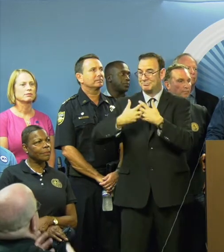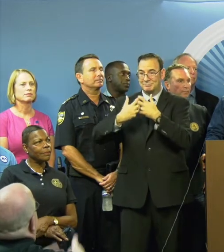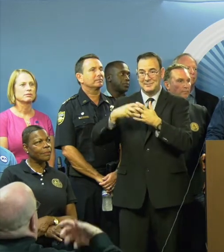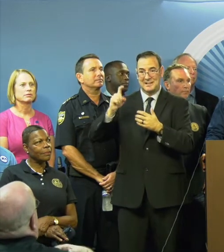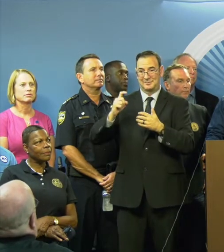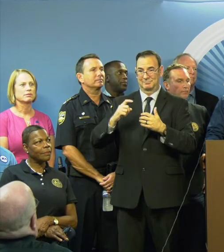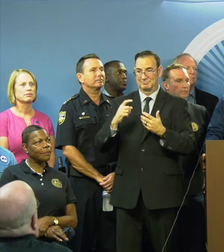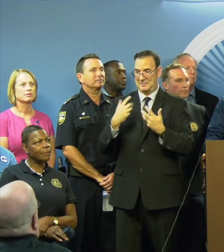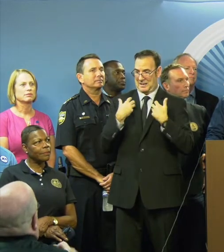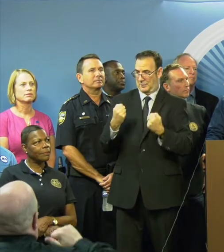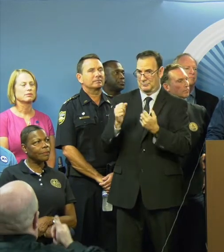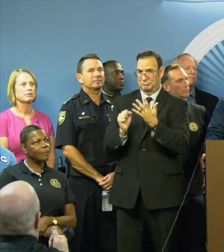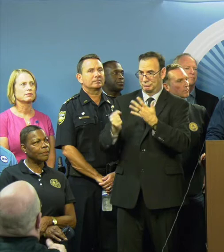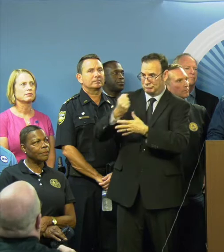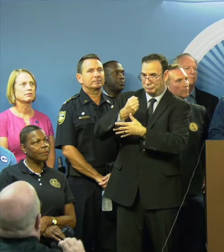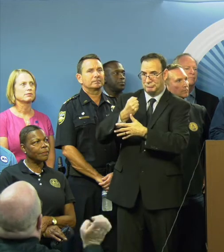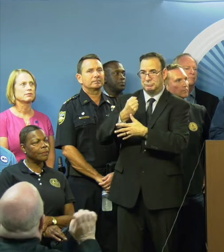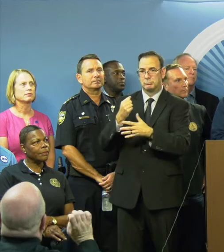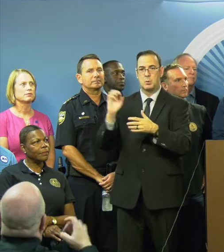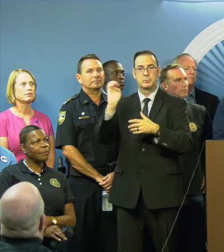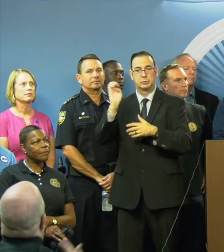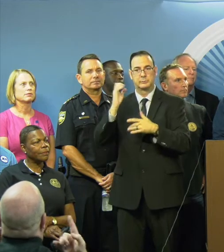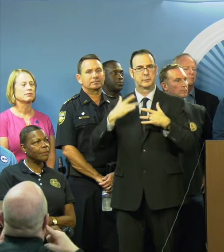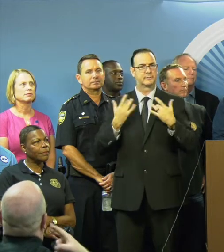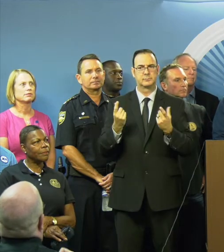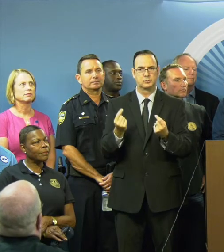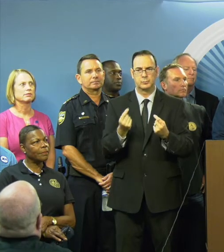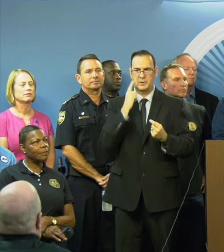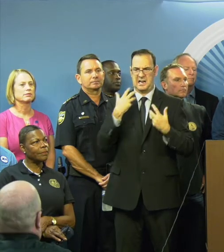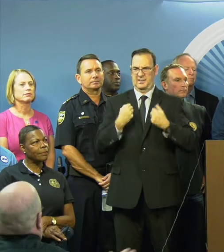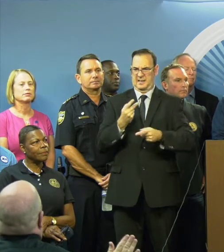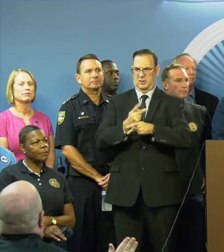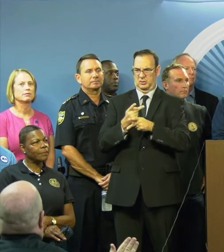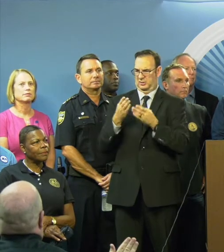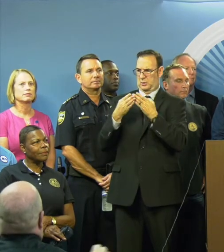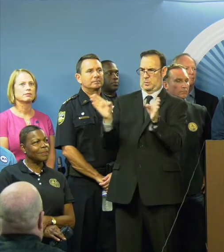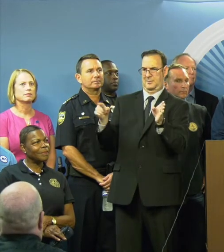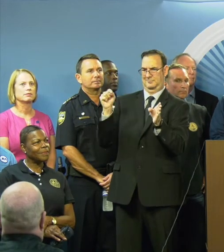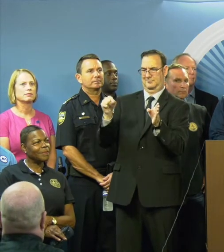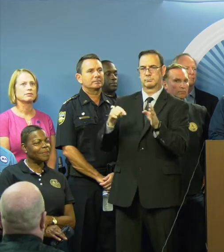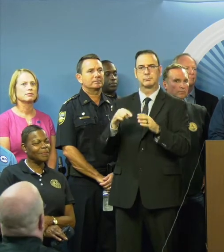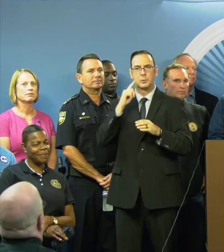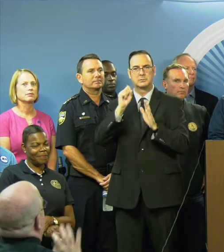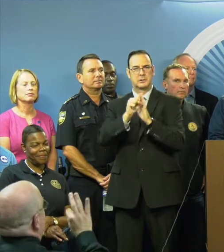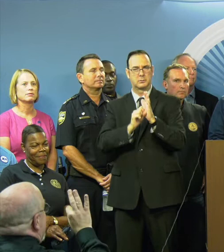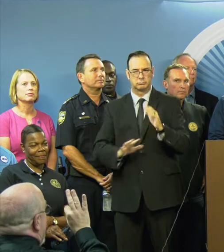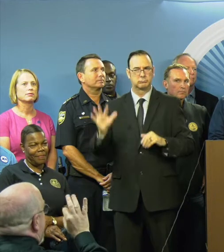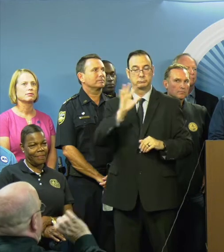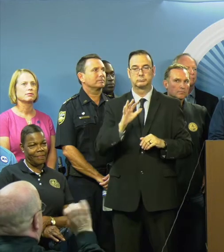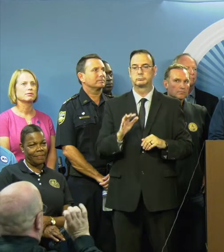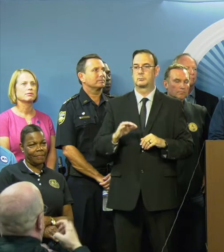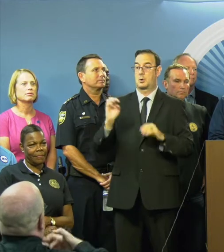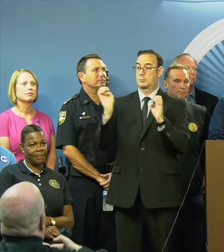Administration has activated the emergency status system for healthcare facilities statewide. We have already ordered 9 emergency generators